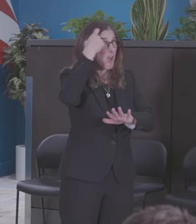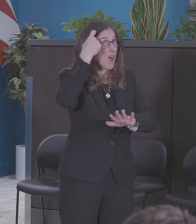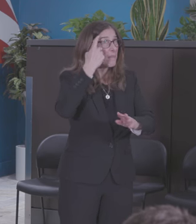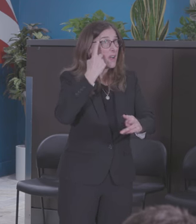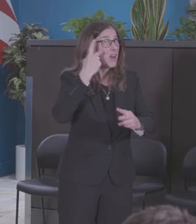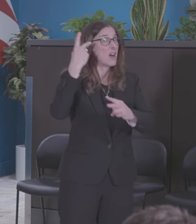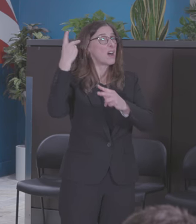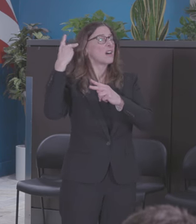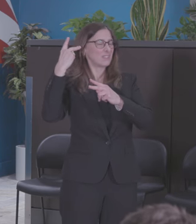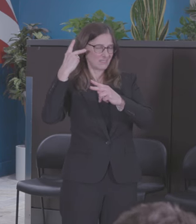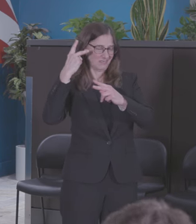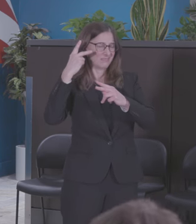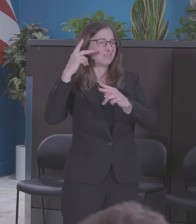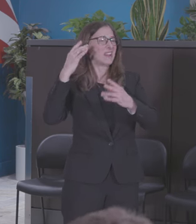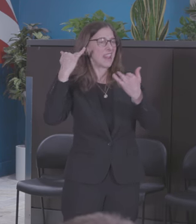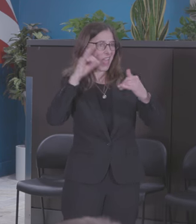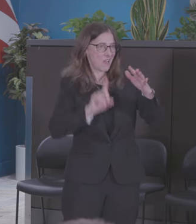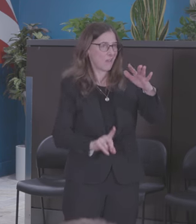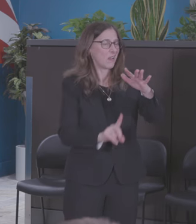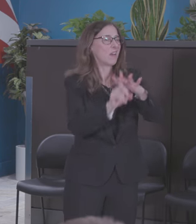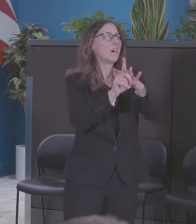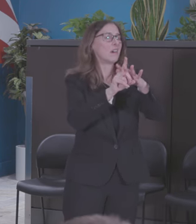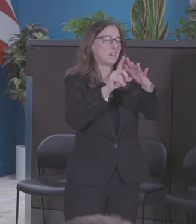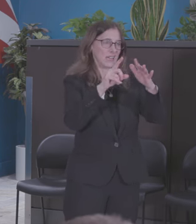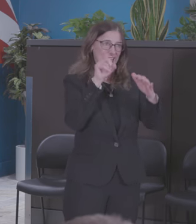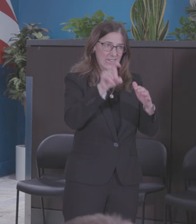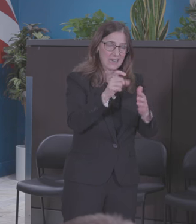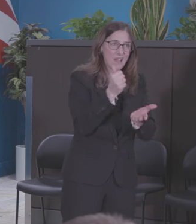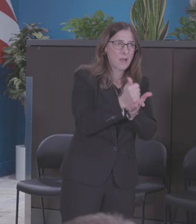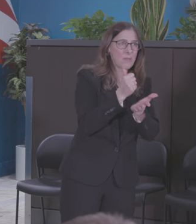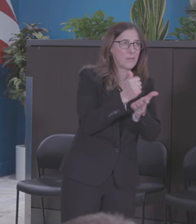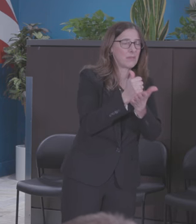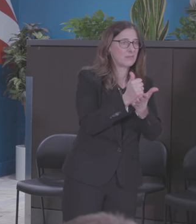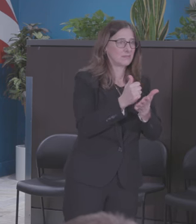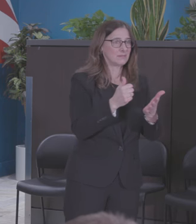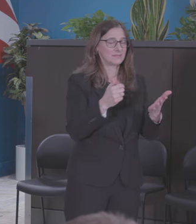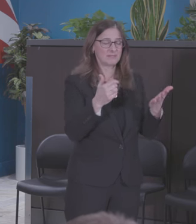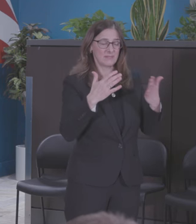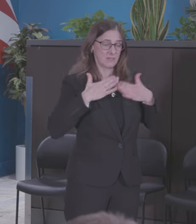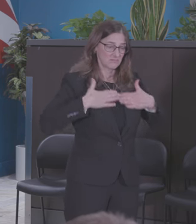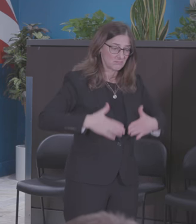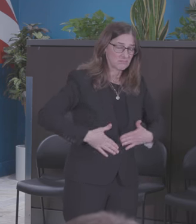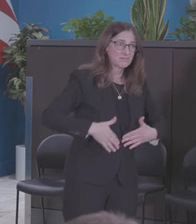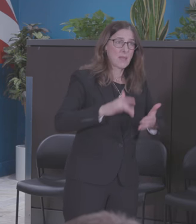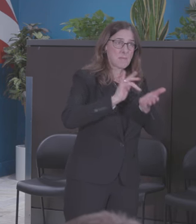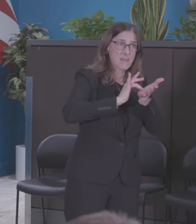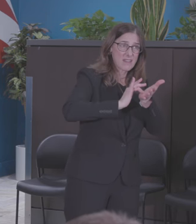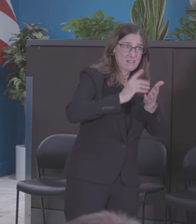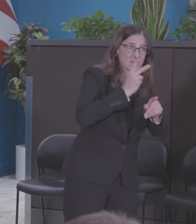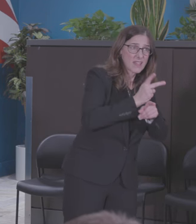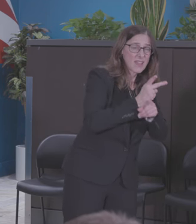And they'll need medical care, psychiatric care. They'll